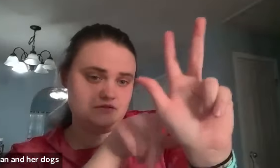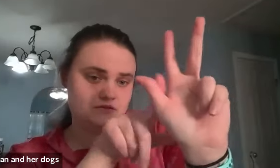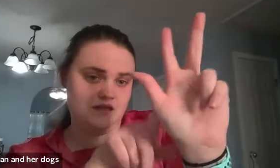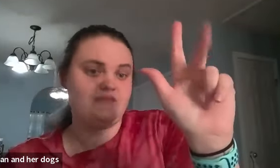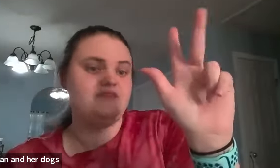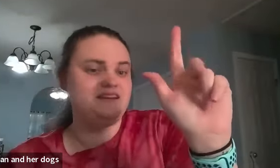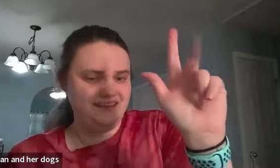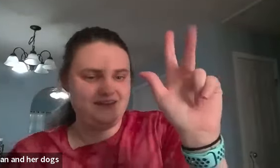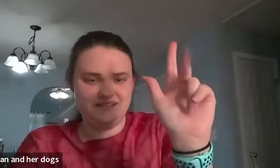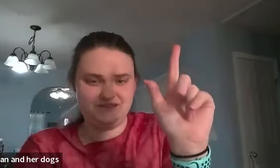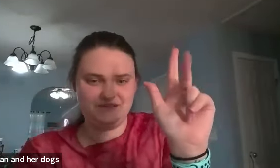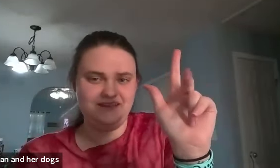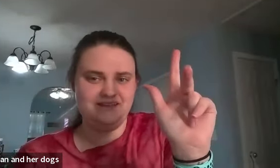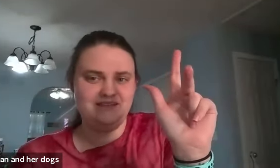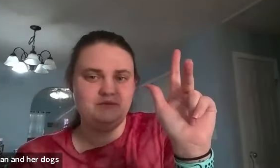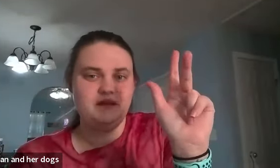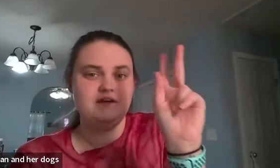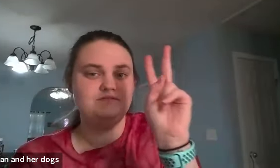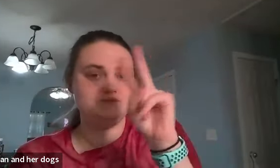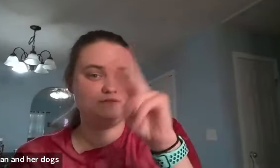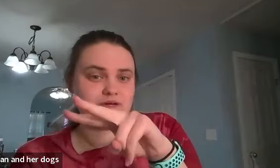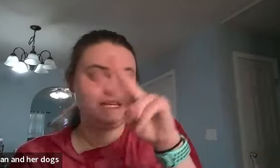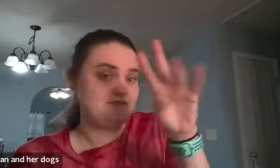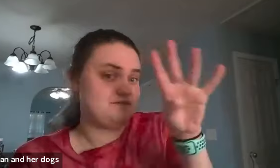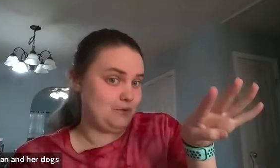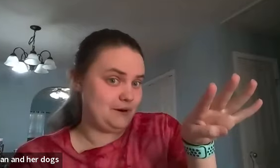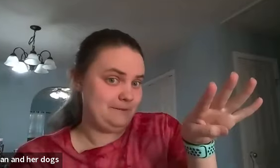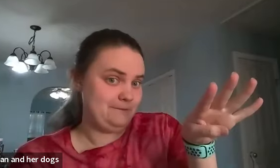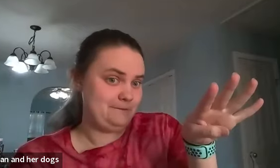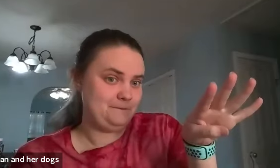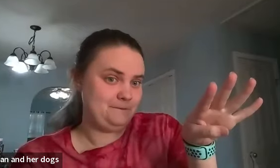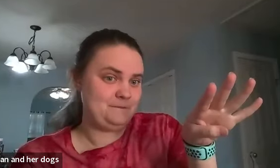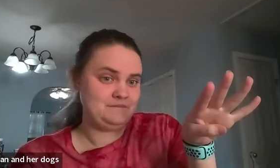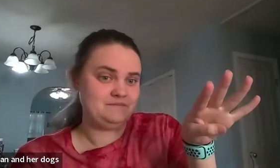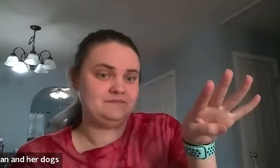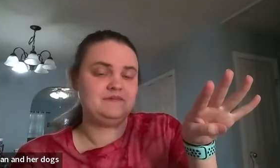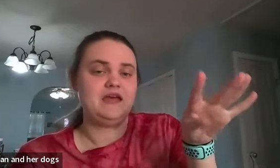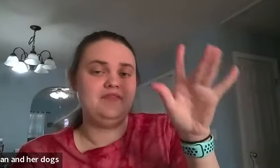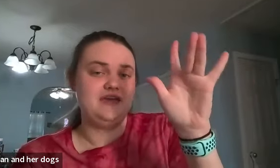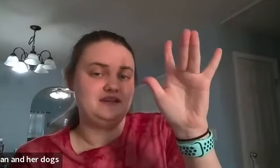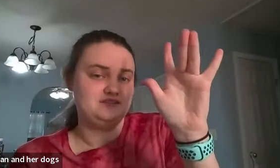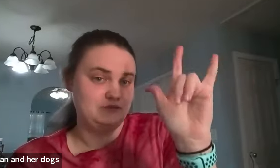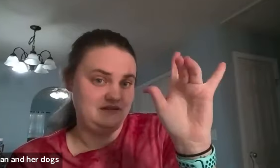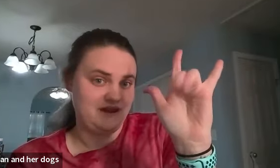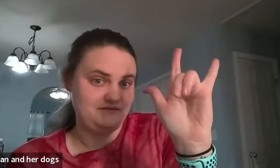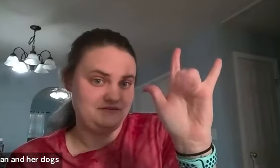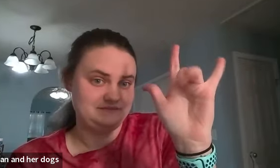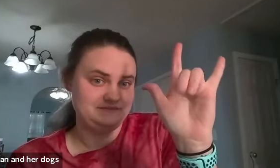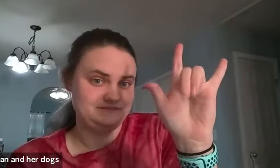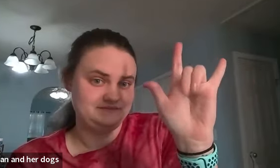three. Yeah, there you go. 23. Then we have 24. And then 25.